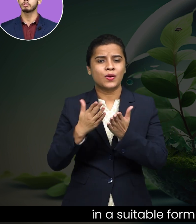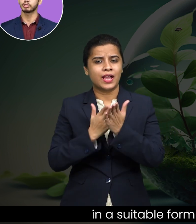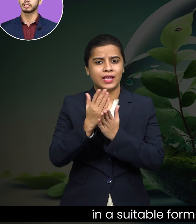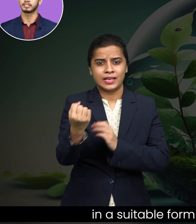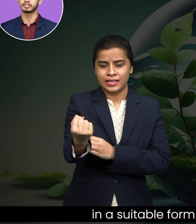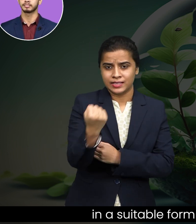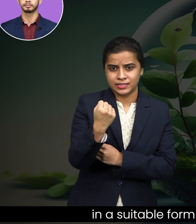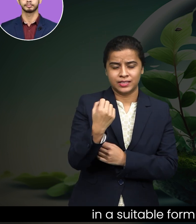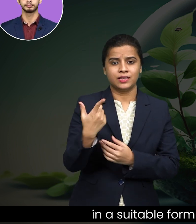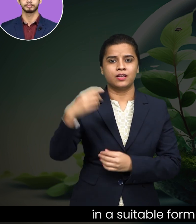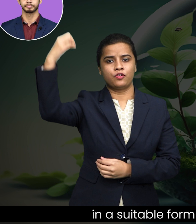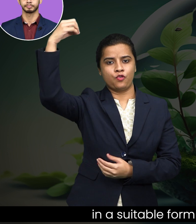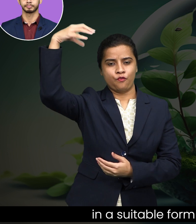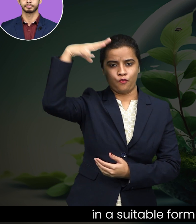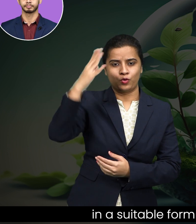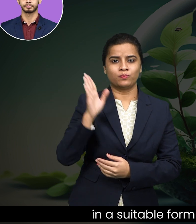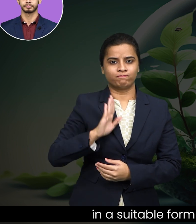by photosynthesis.